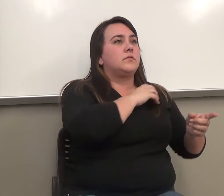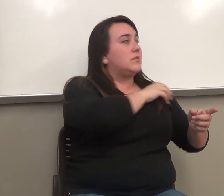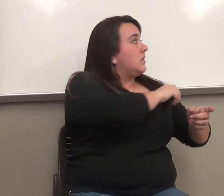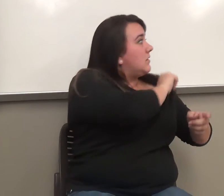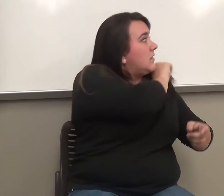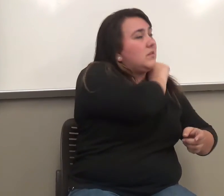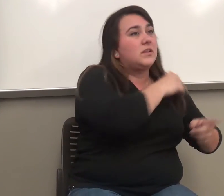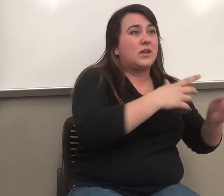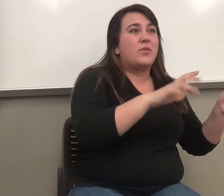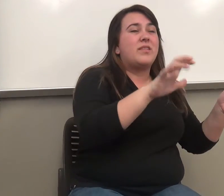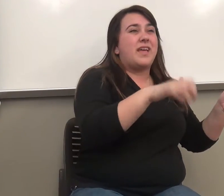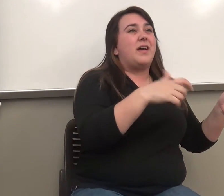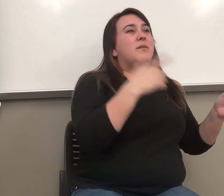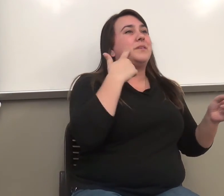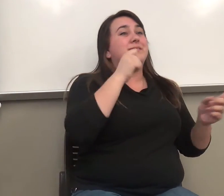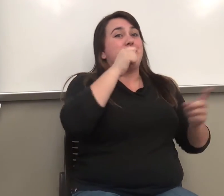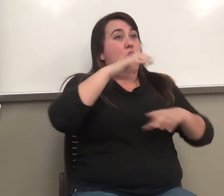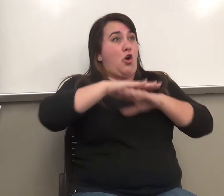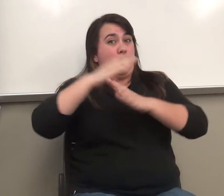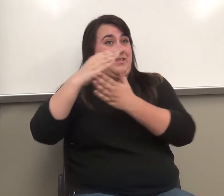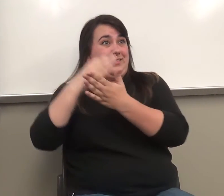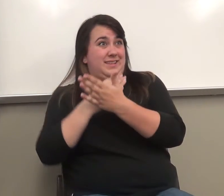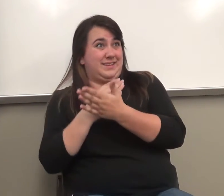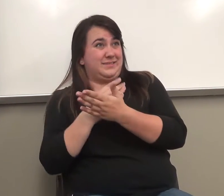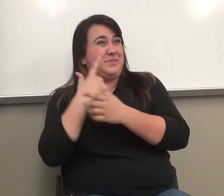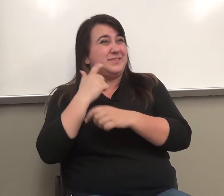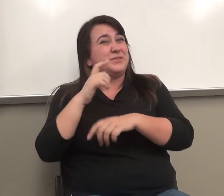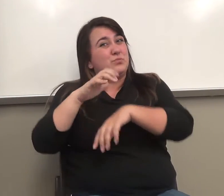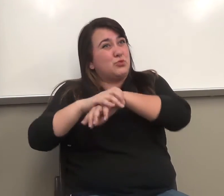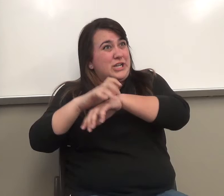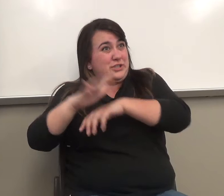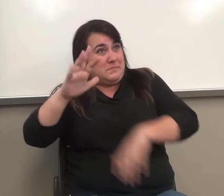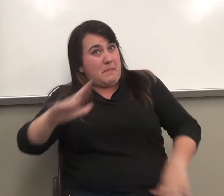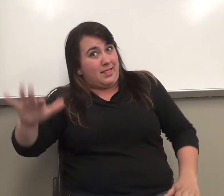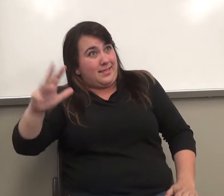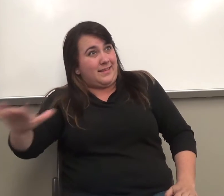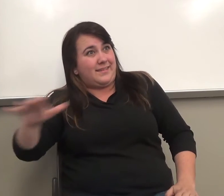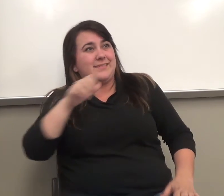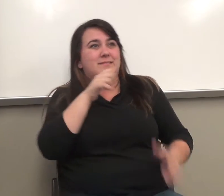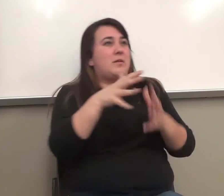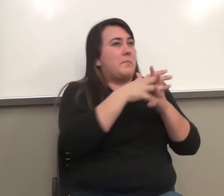this, because it's a British spelling instead of an American spelling.